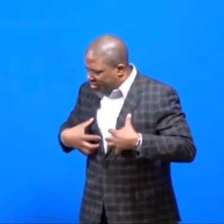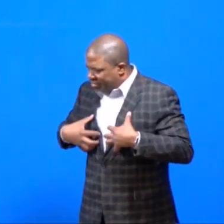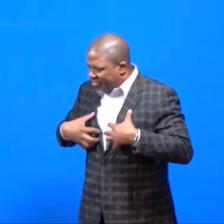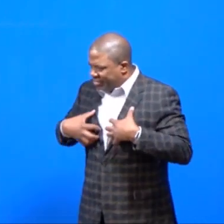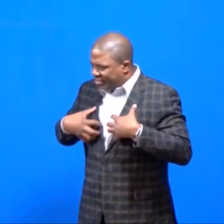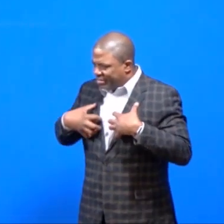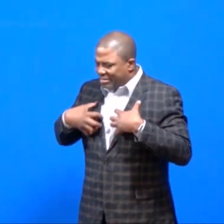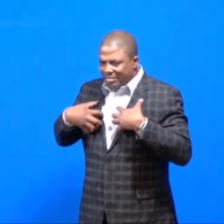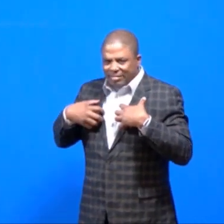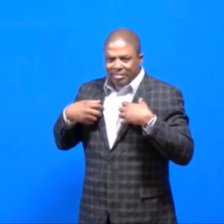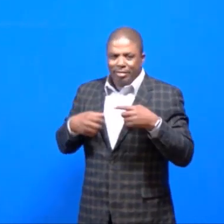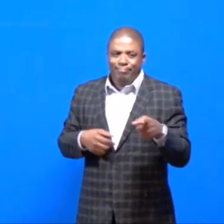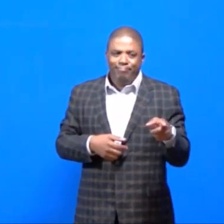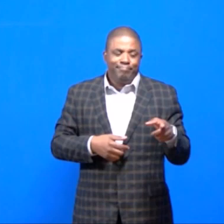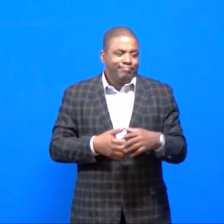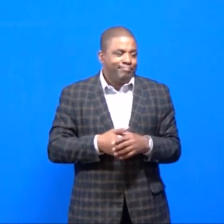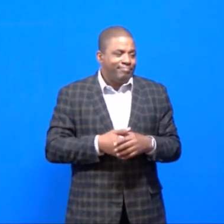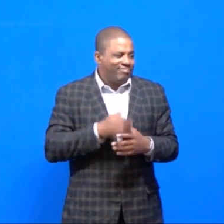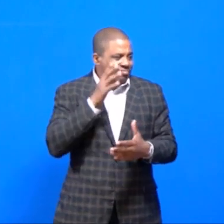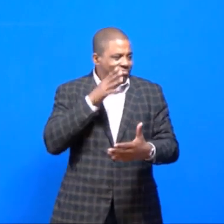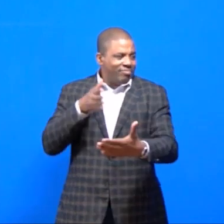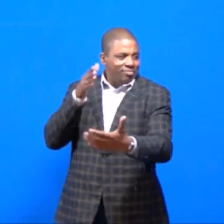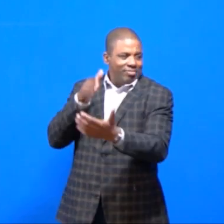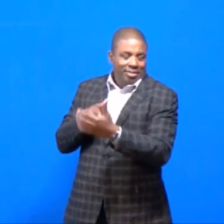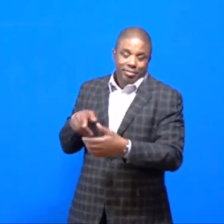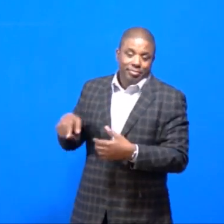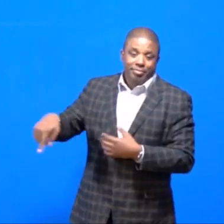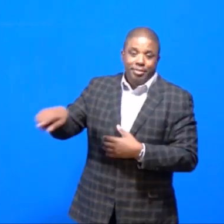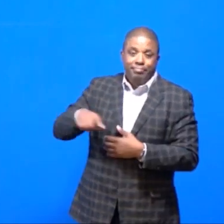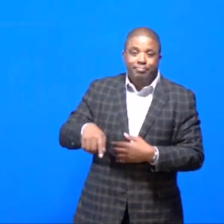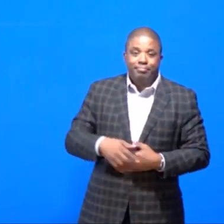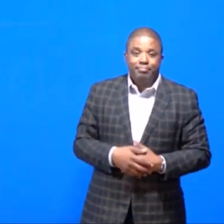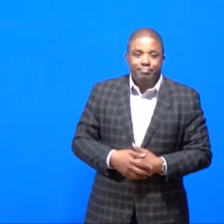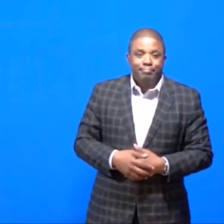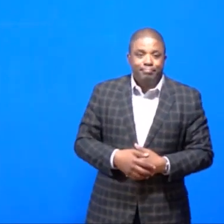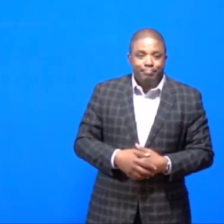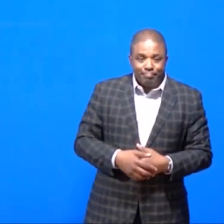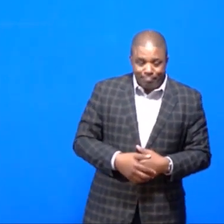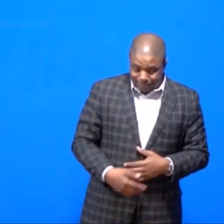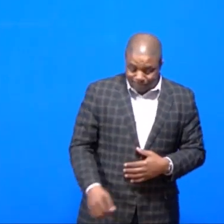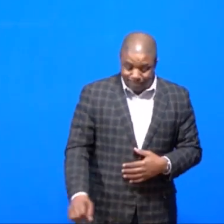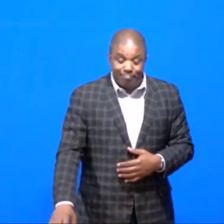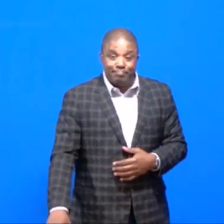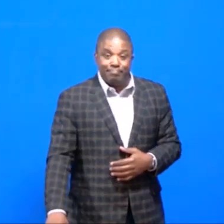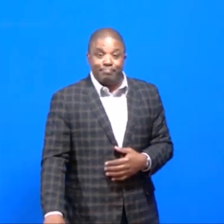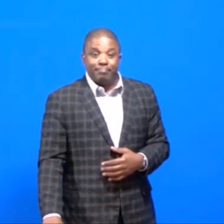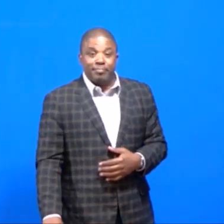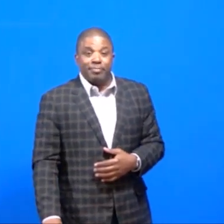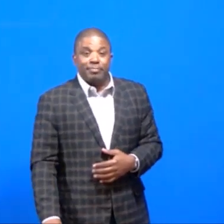God's wrath will be against you if you worship those idols. So he was warning the people to